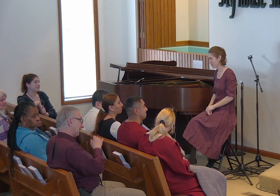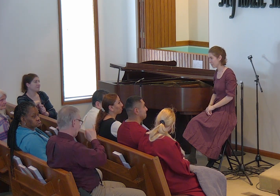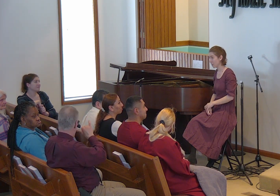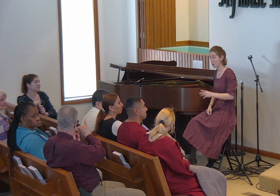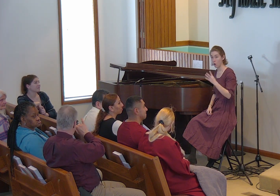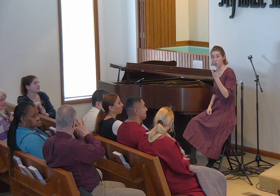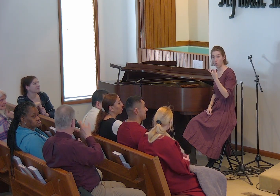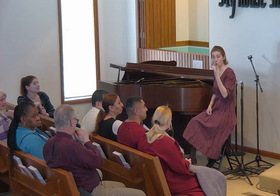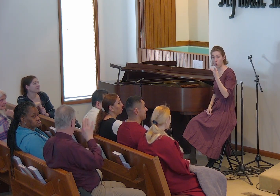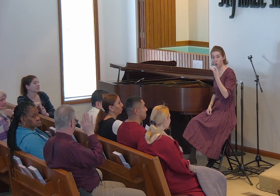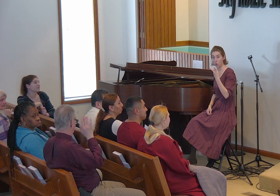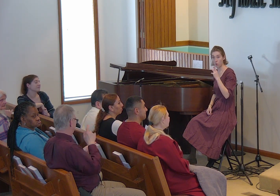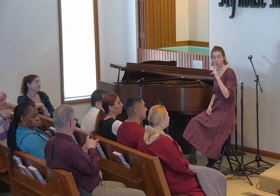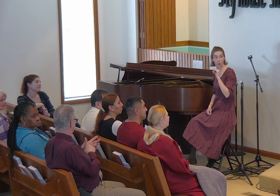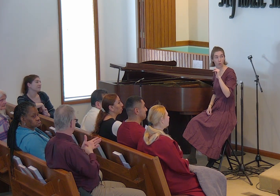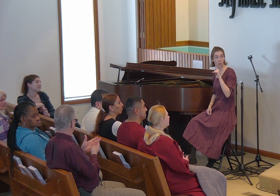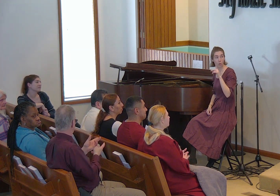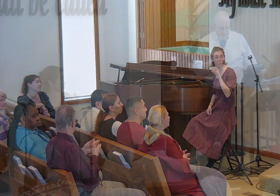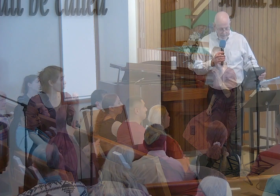Wednesday, Raoul said,